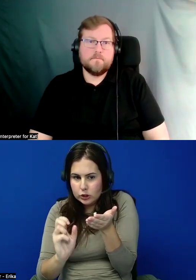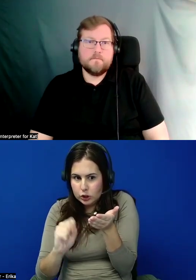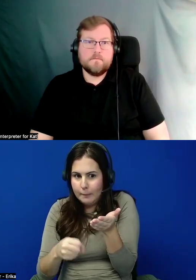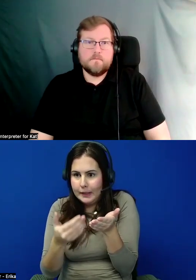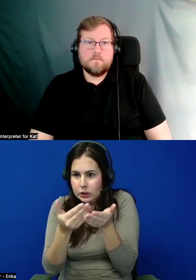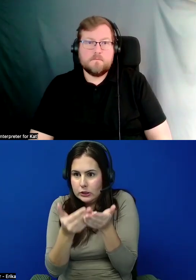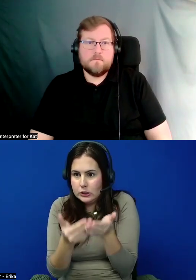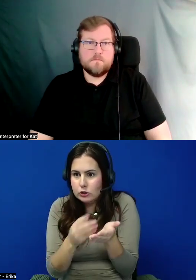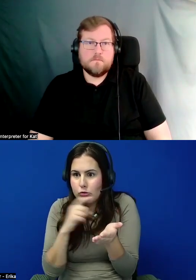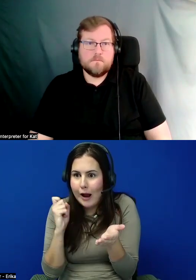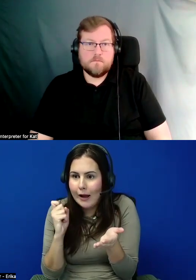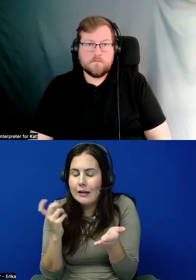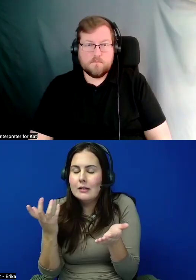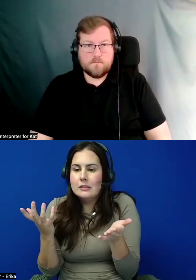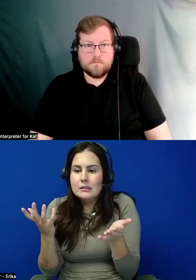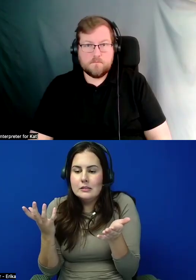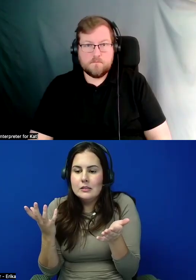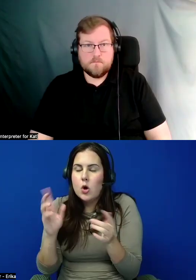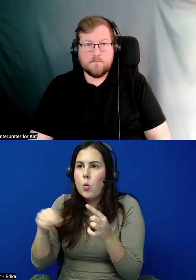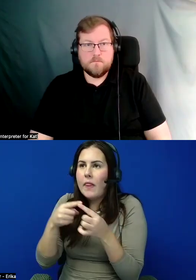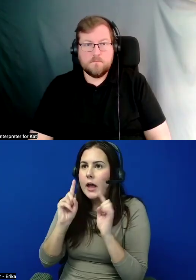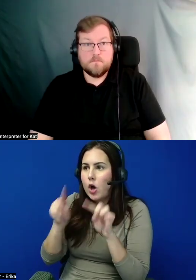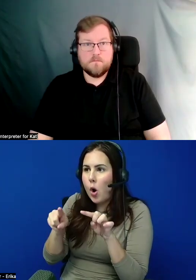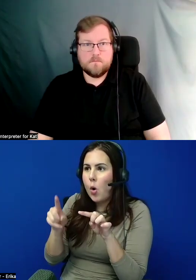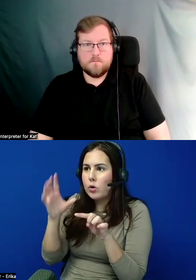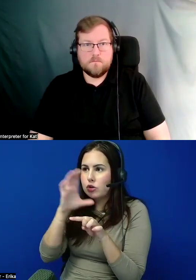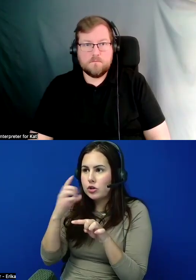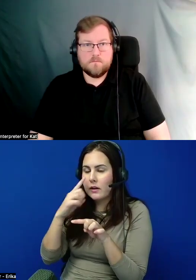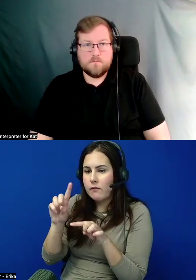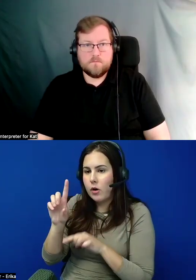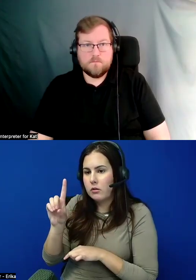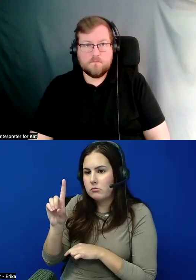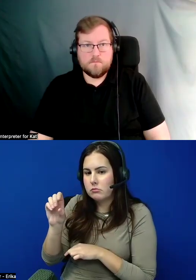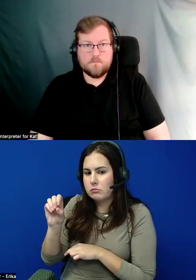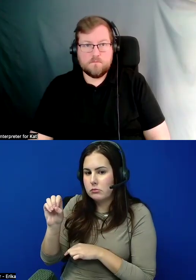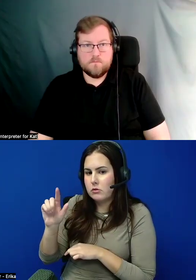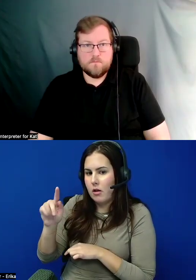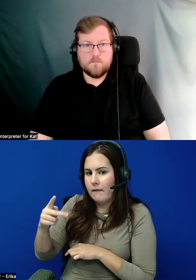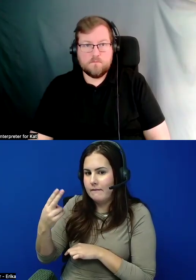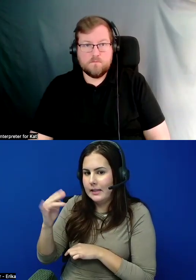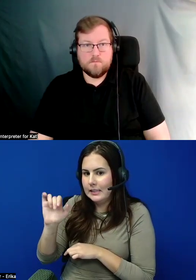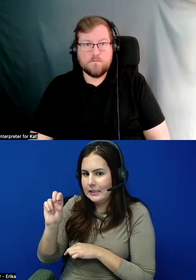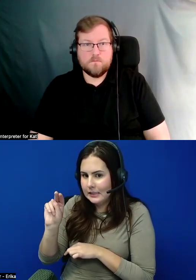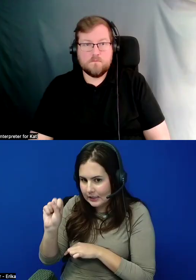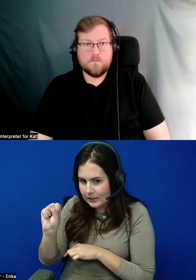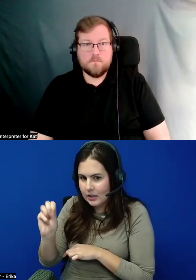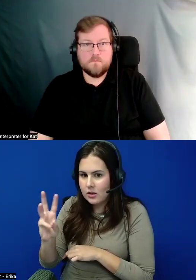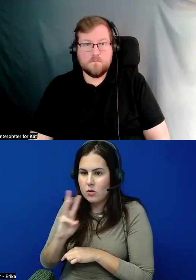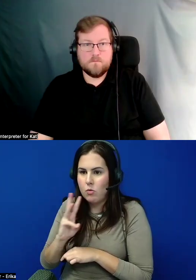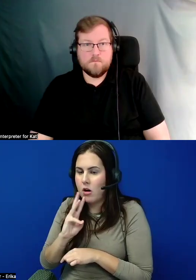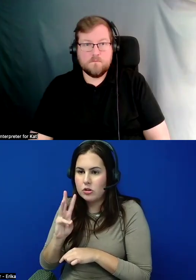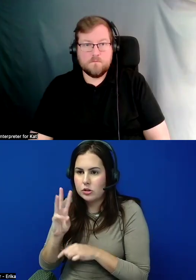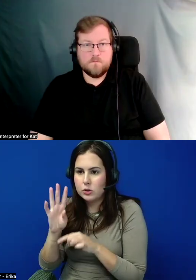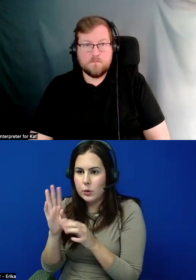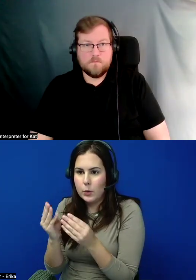where they go looking for the dolphins, um, the river that I wanted to shoot on had dried up, and then the next one I